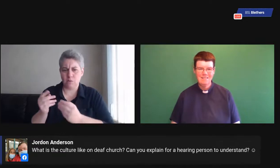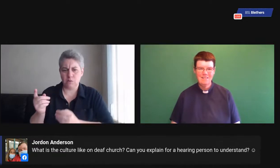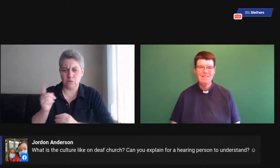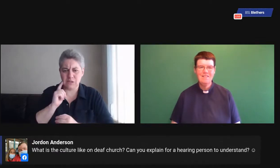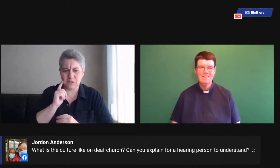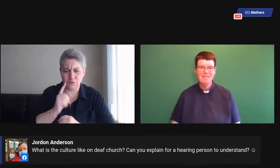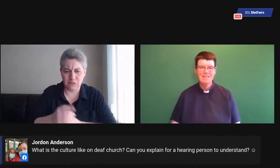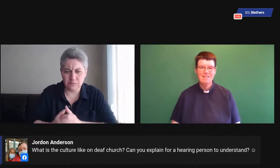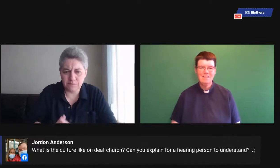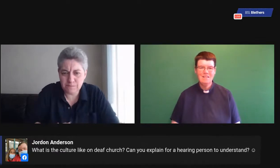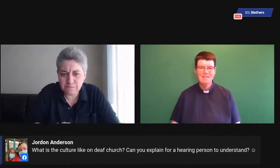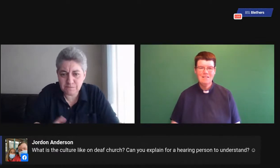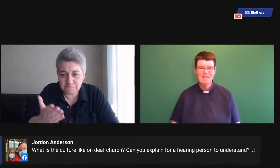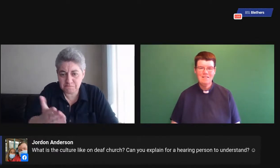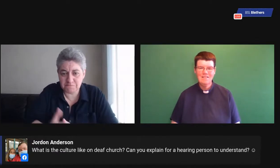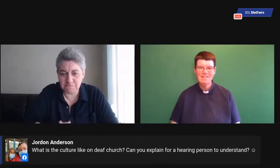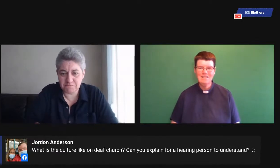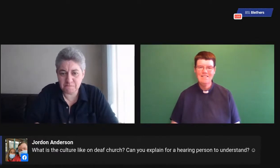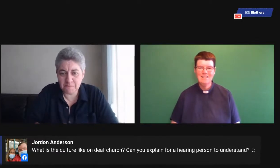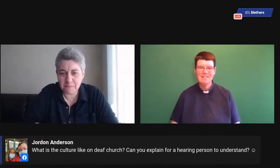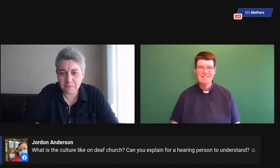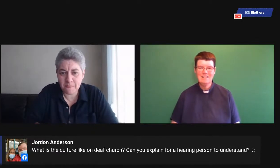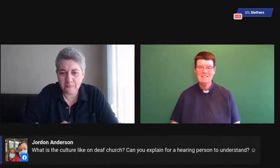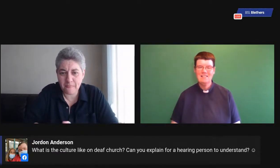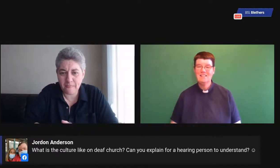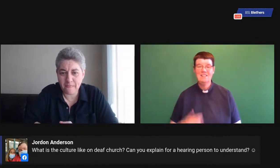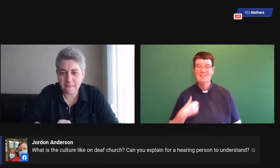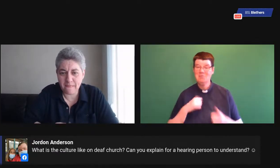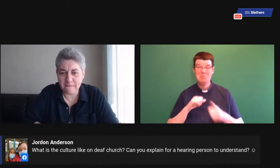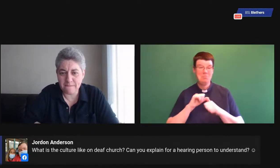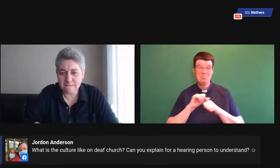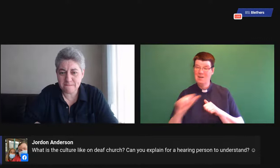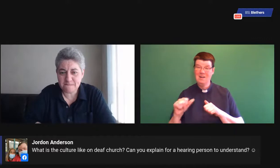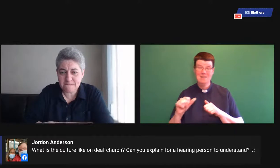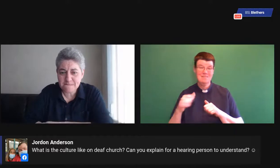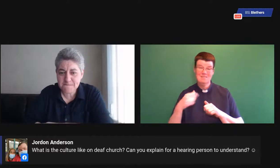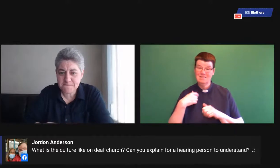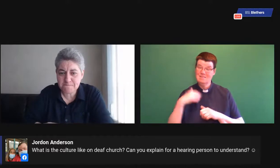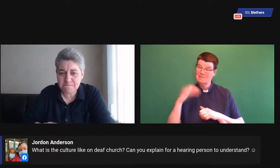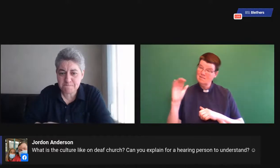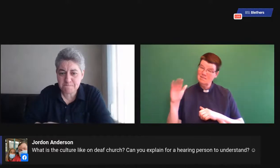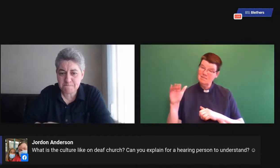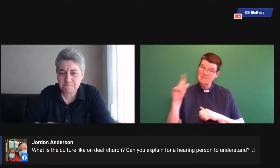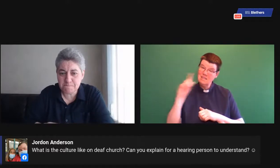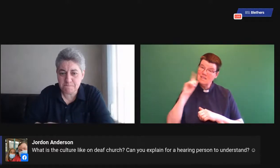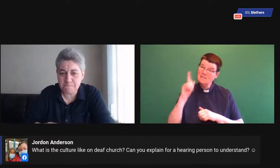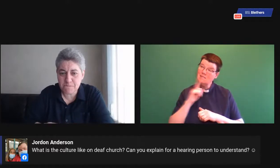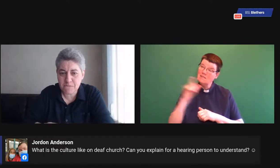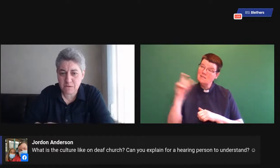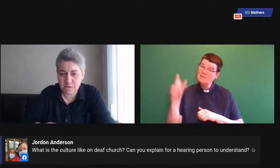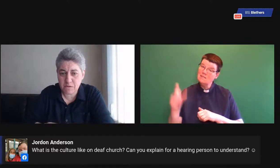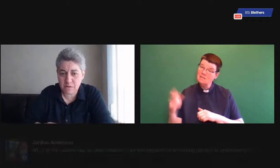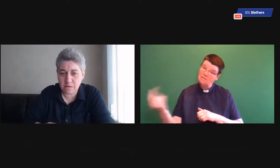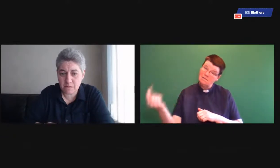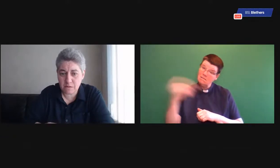how could you explain it to a hearing person to understand the difference in the culture within the church? Do you know what?